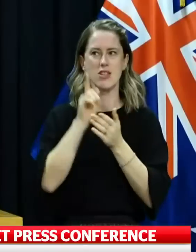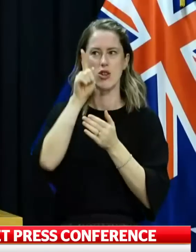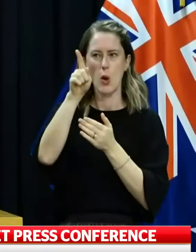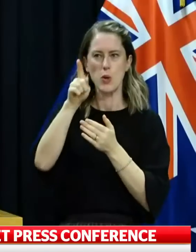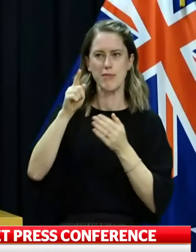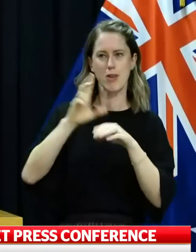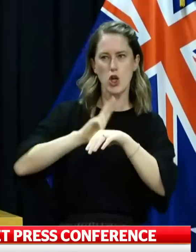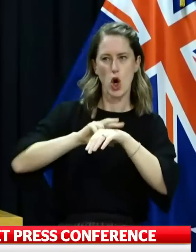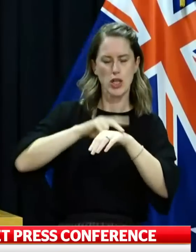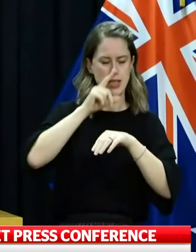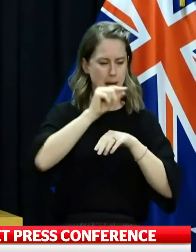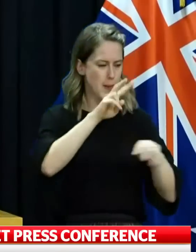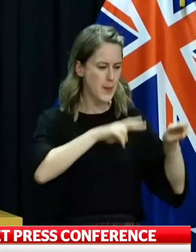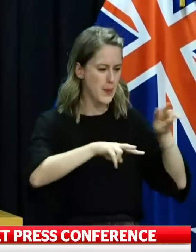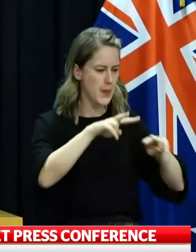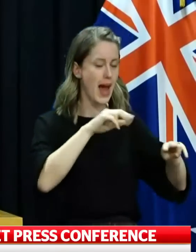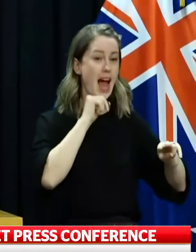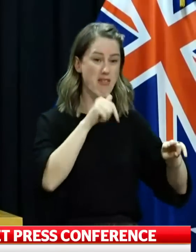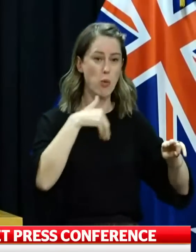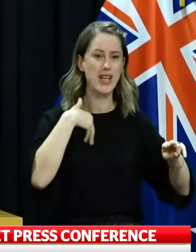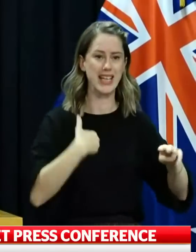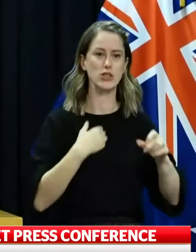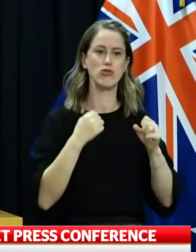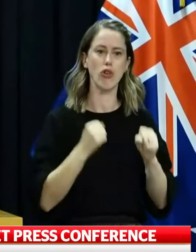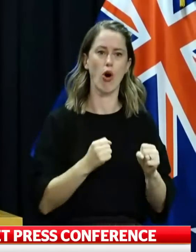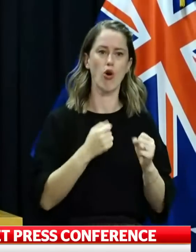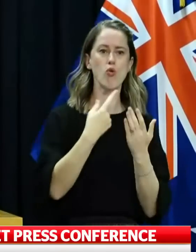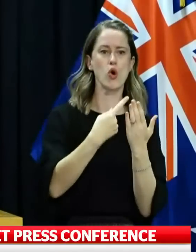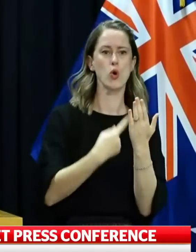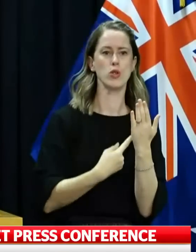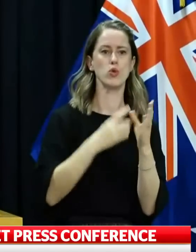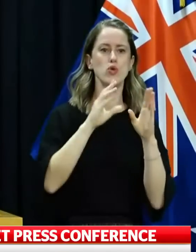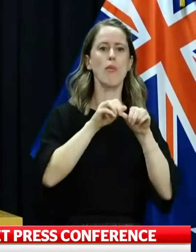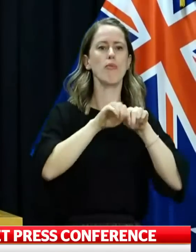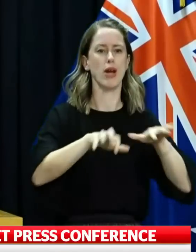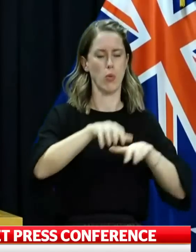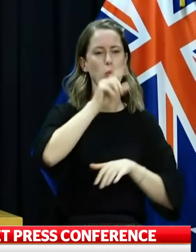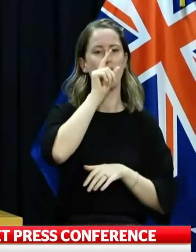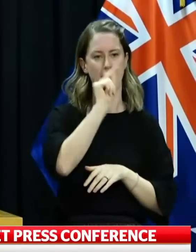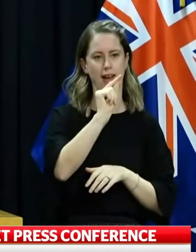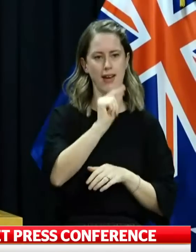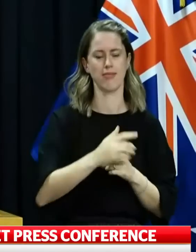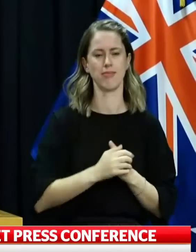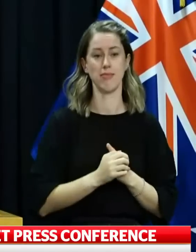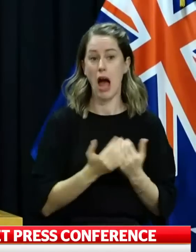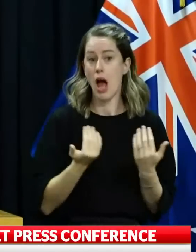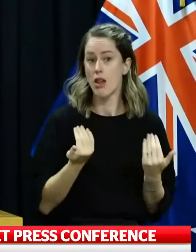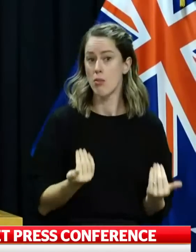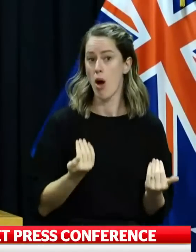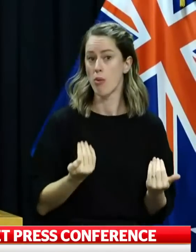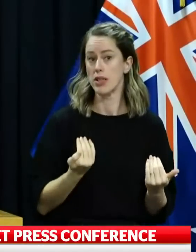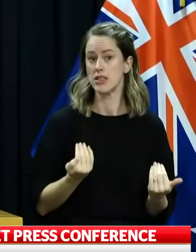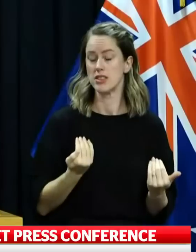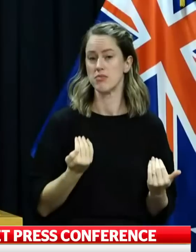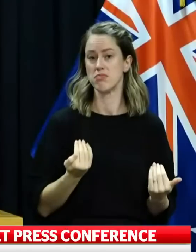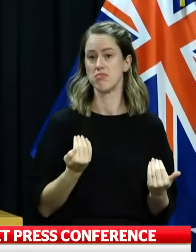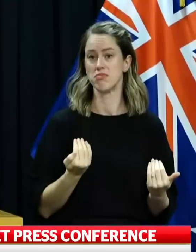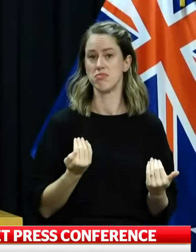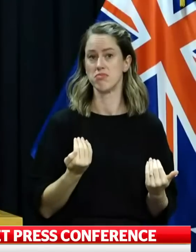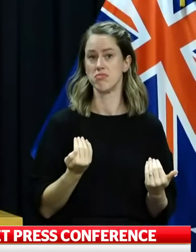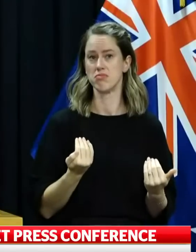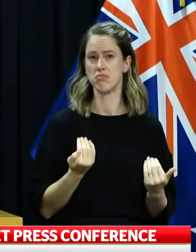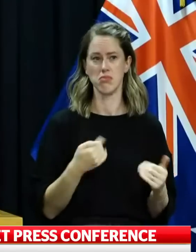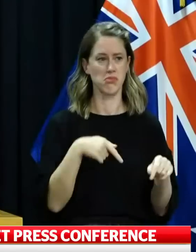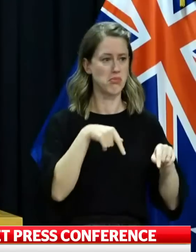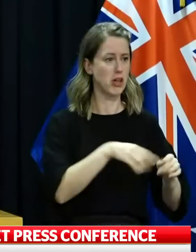to exercise powers under the Health Act to help contain any spread of the infection. At this time, there have been no known